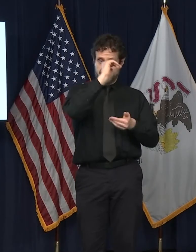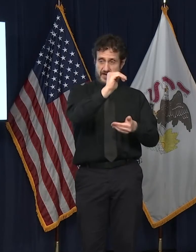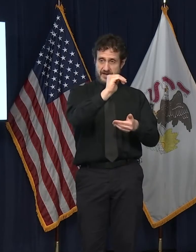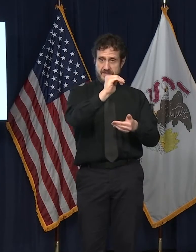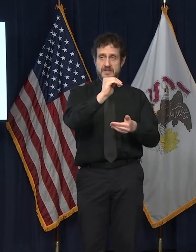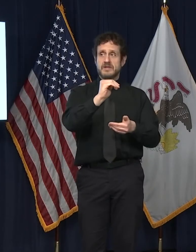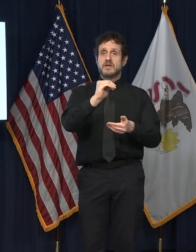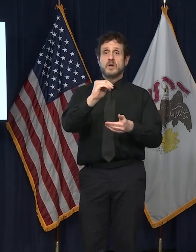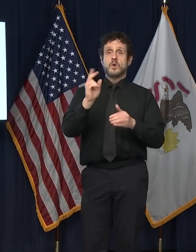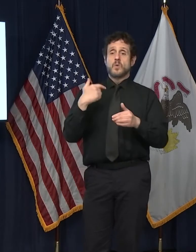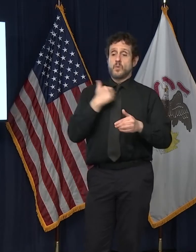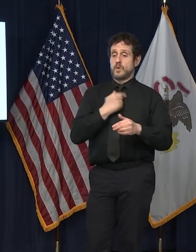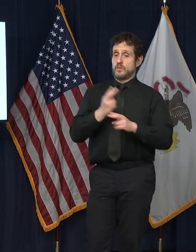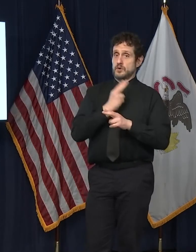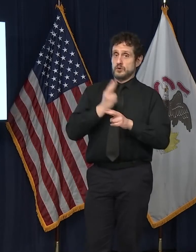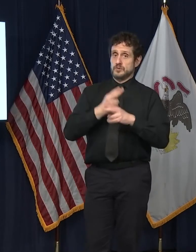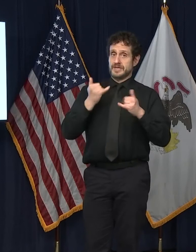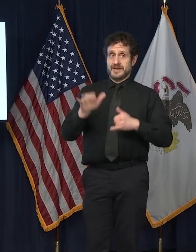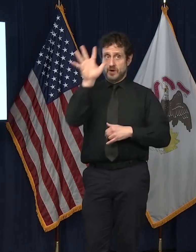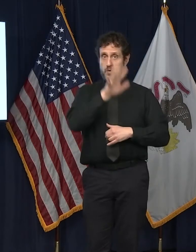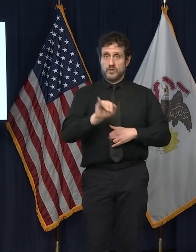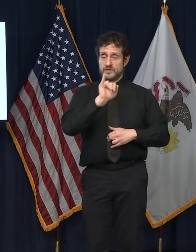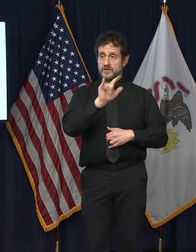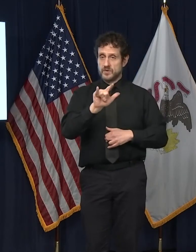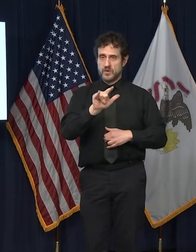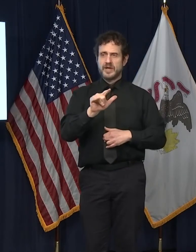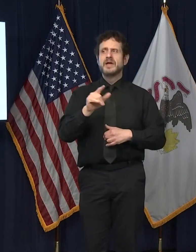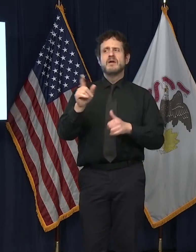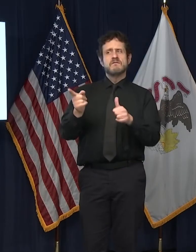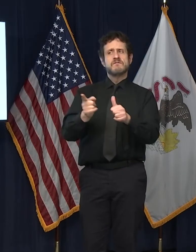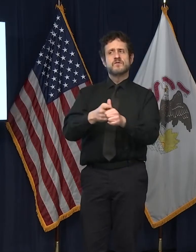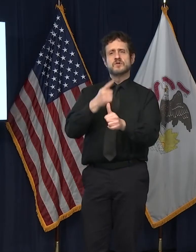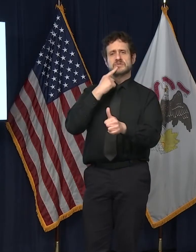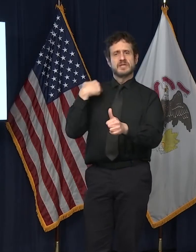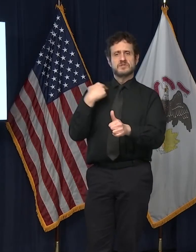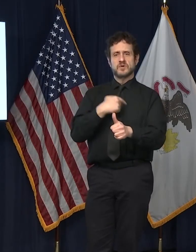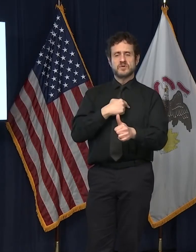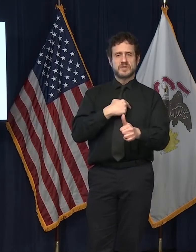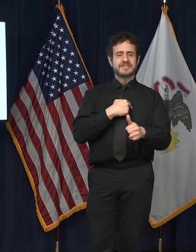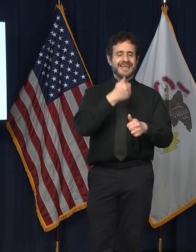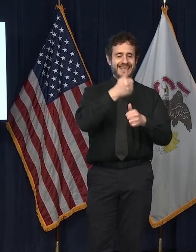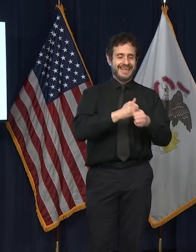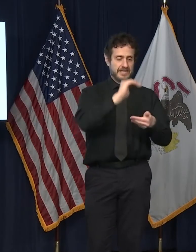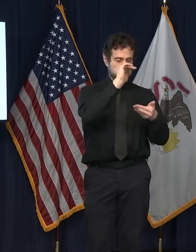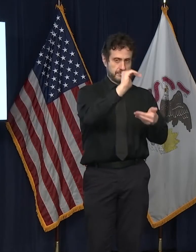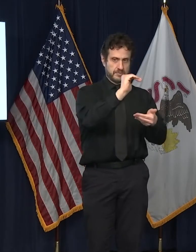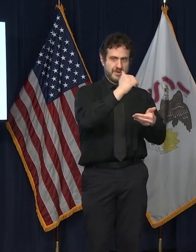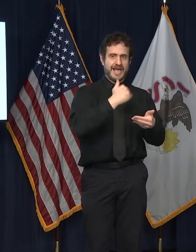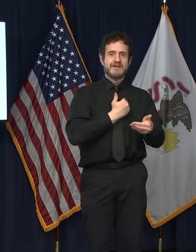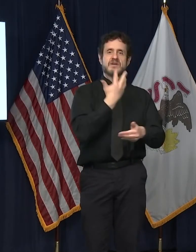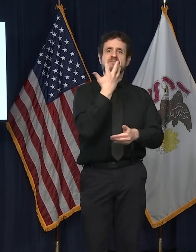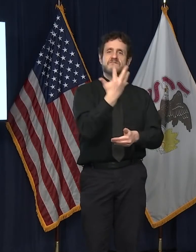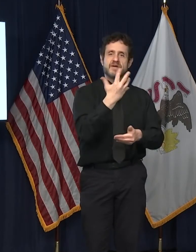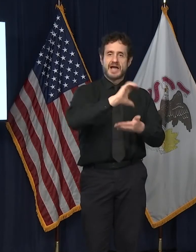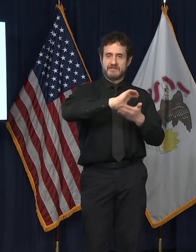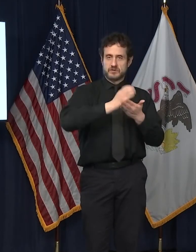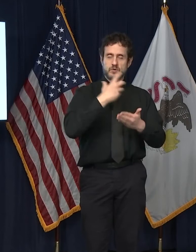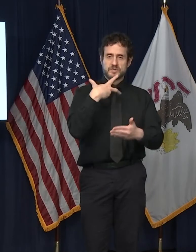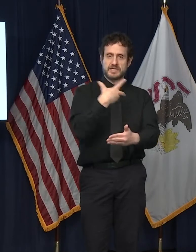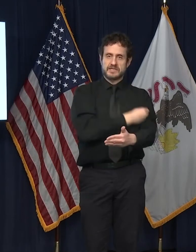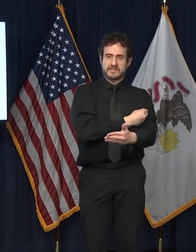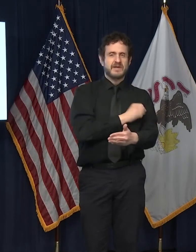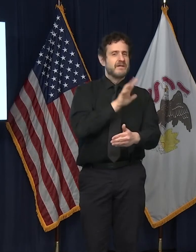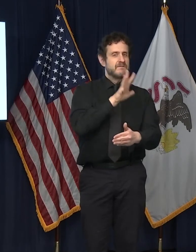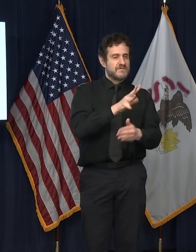we're beginning to use and use all across the state, we were initially given the guidance that each vial contained 5 doses. So that's